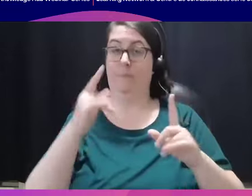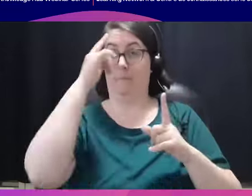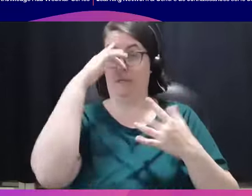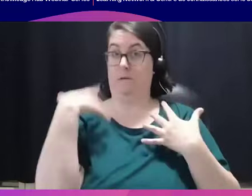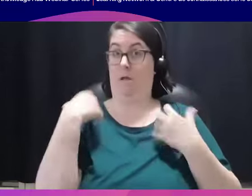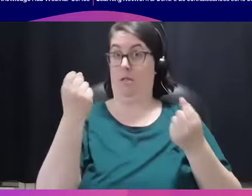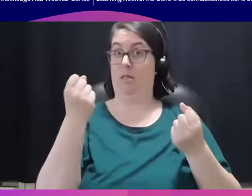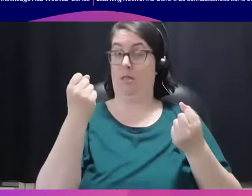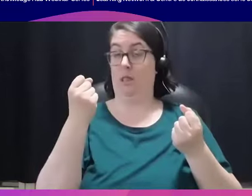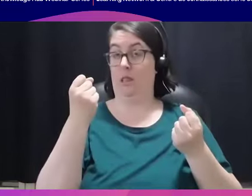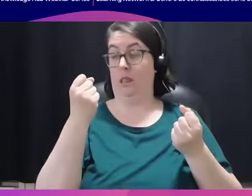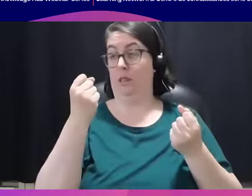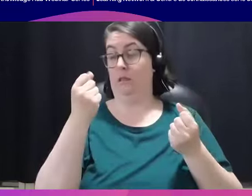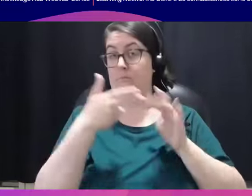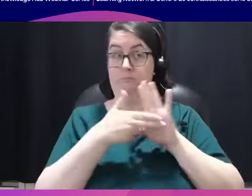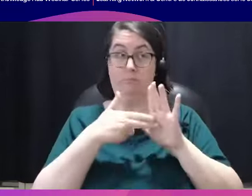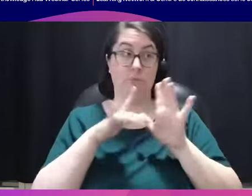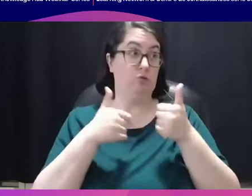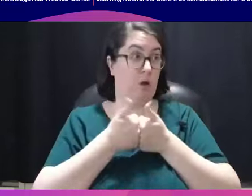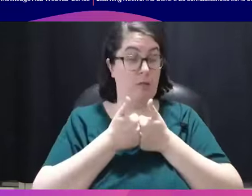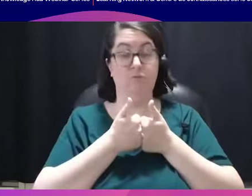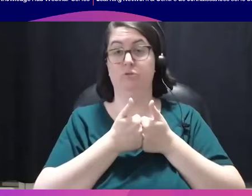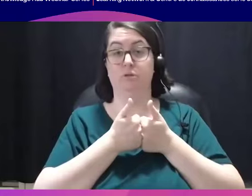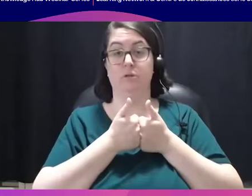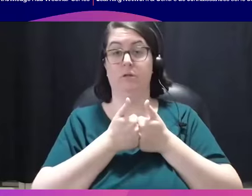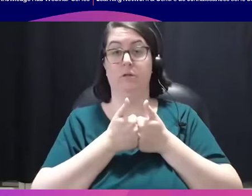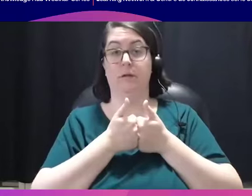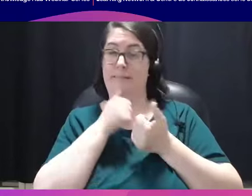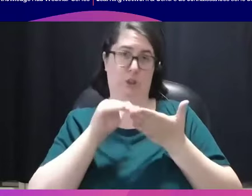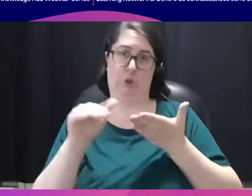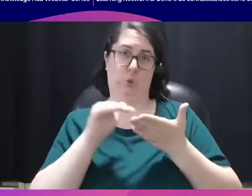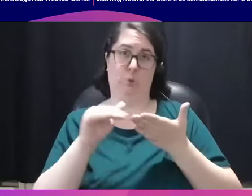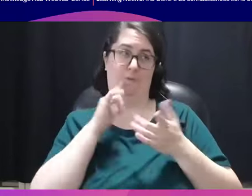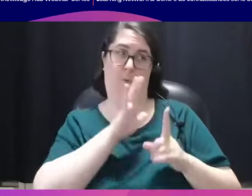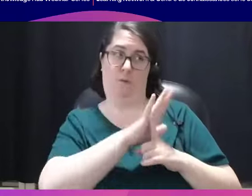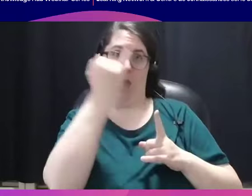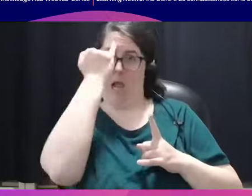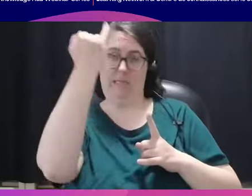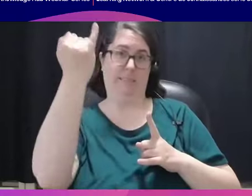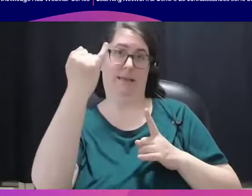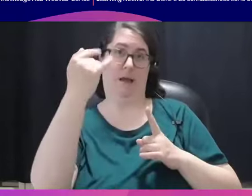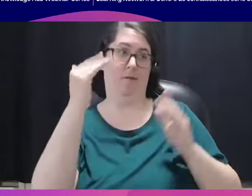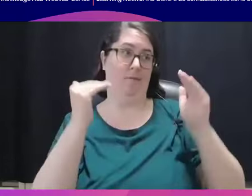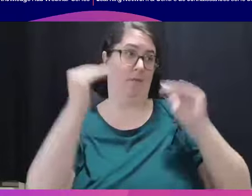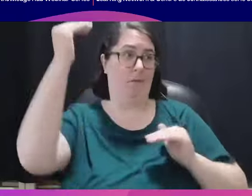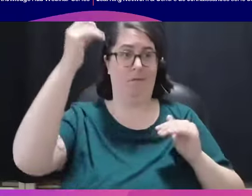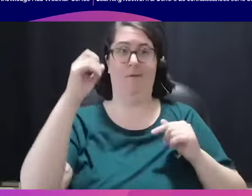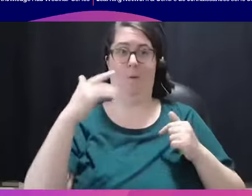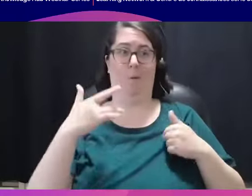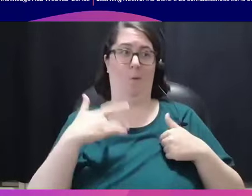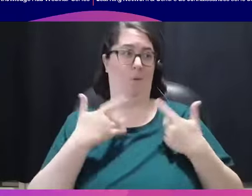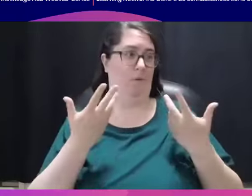health illness, mental health challenges is no excuse for misogyny and entitlement over other